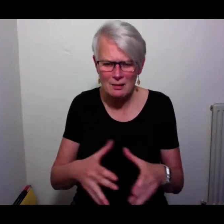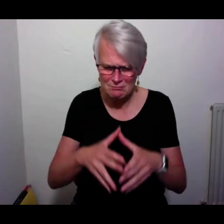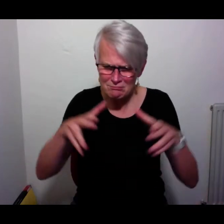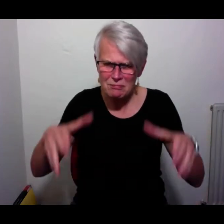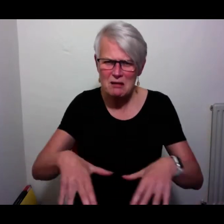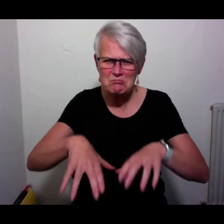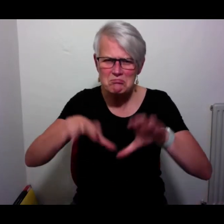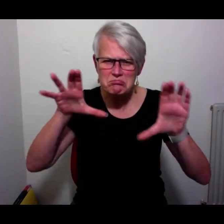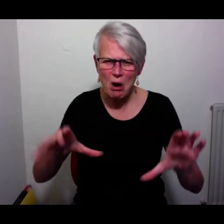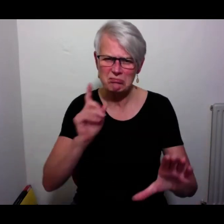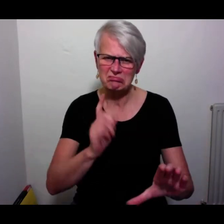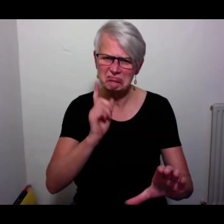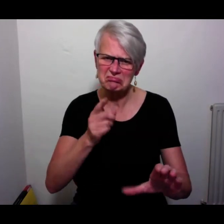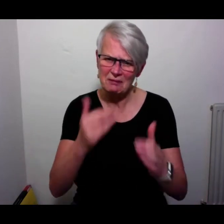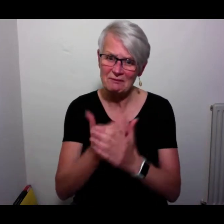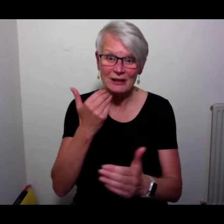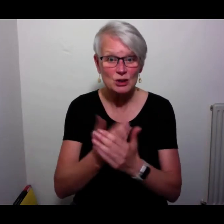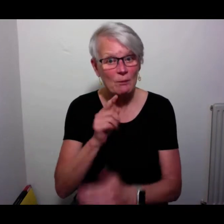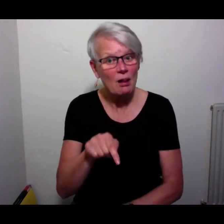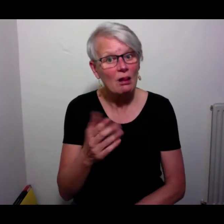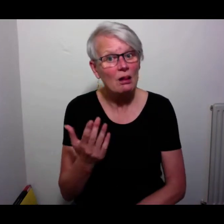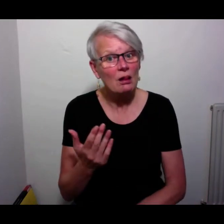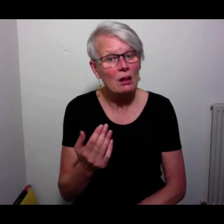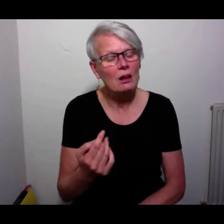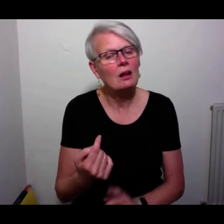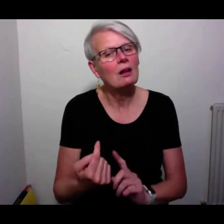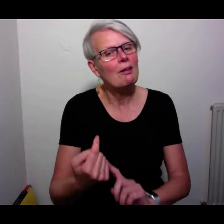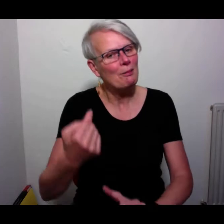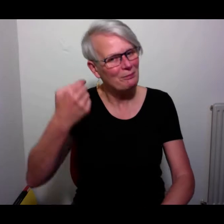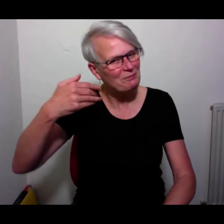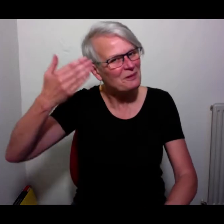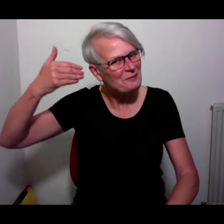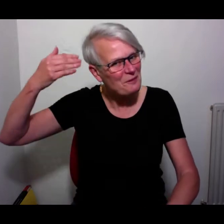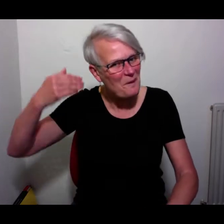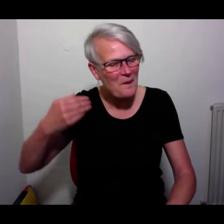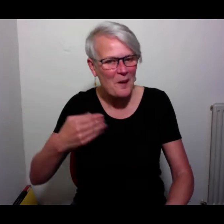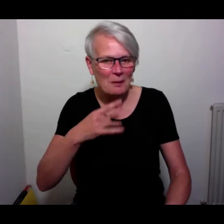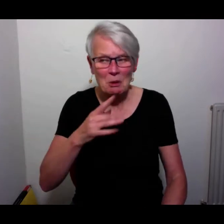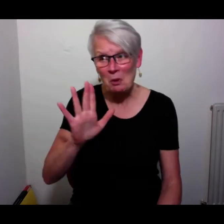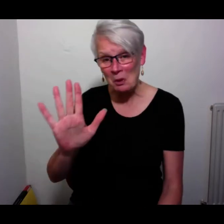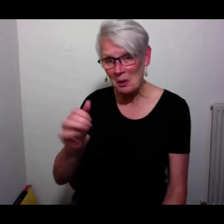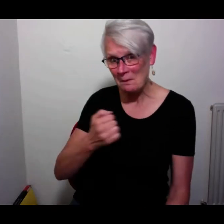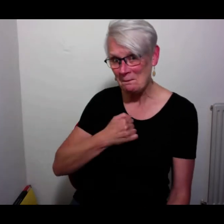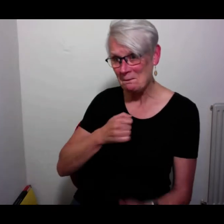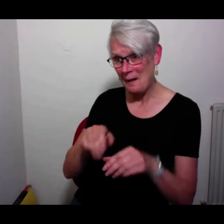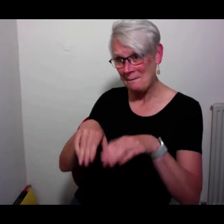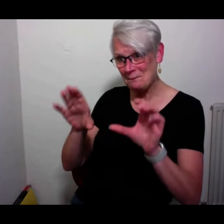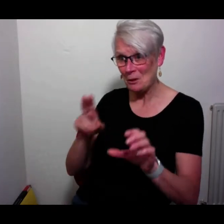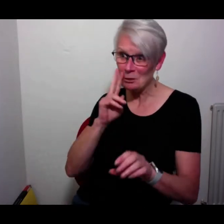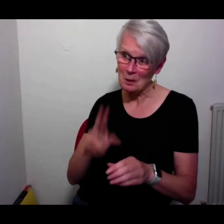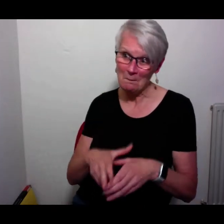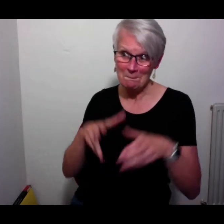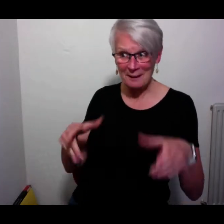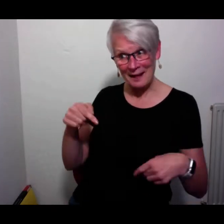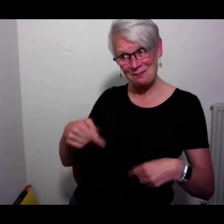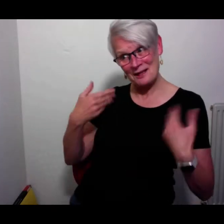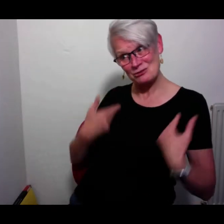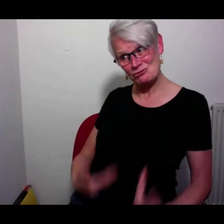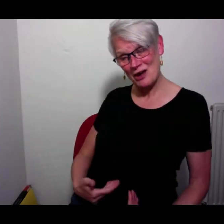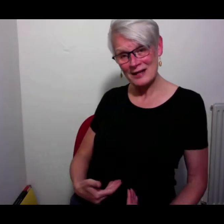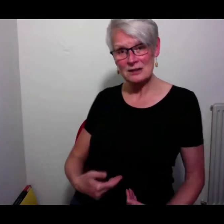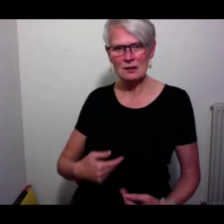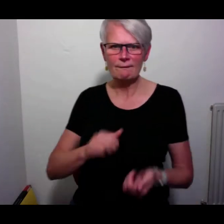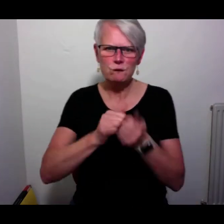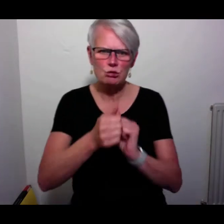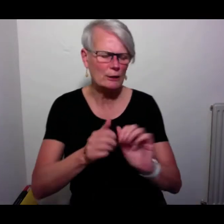big way. There was a time though, when we used to say, "Ooh, does my bum look big in this?" Kind friends would rush in